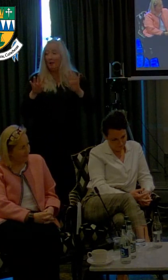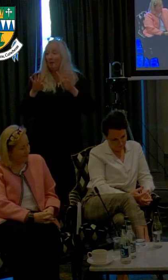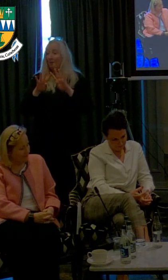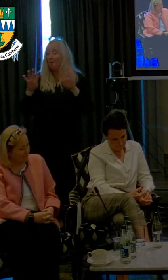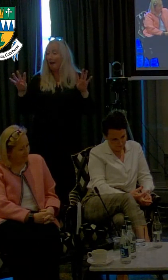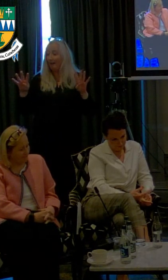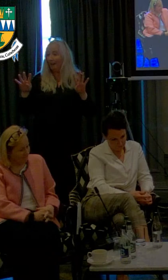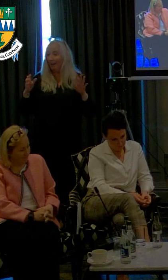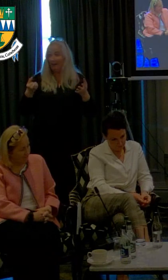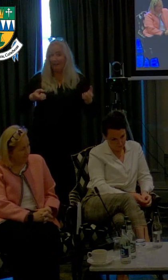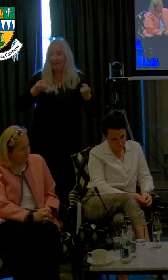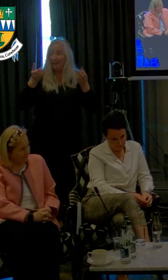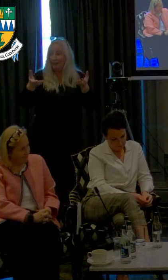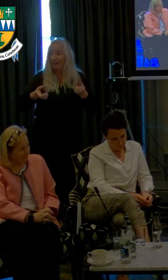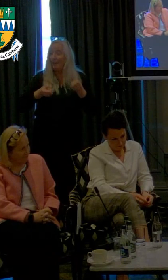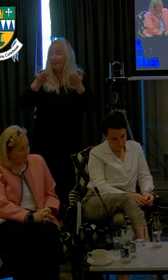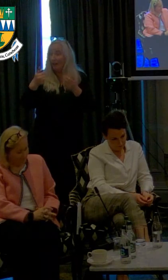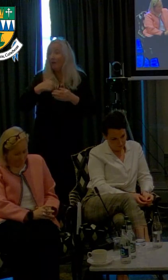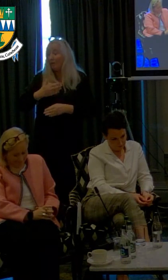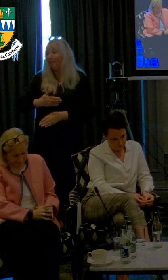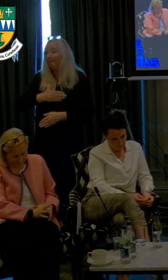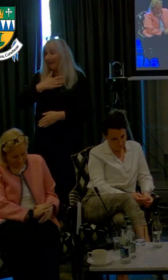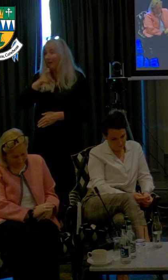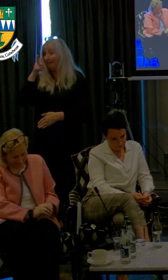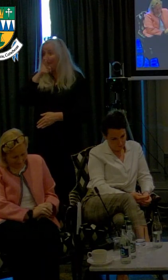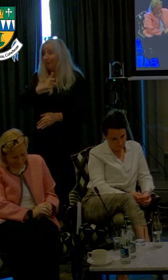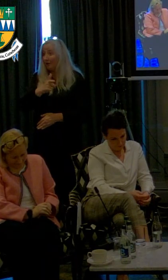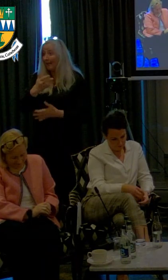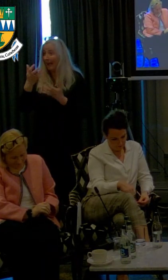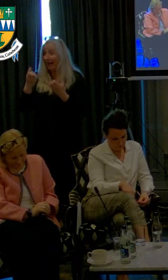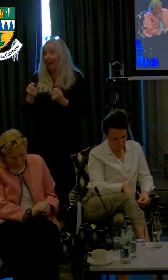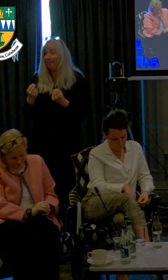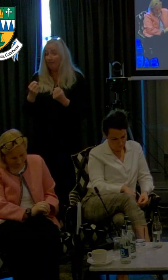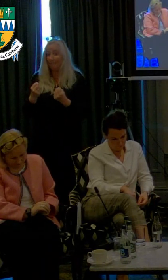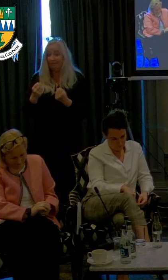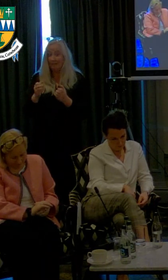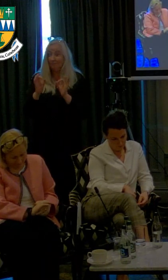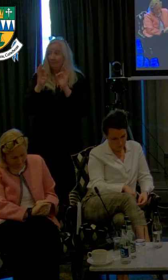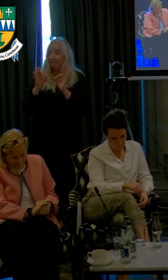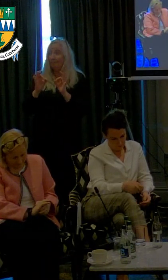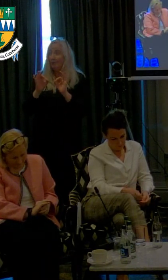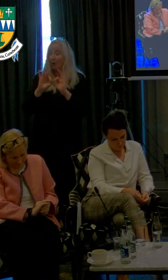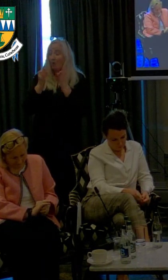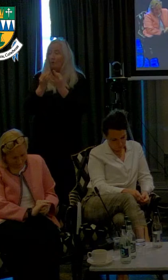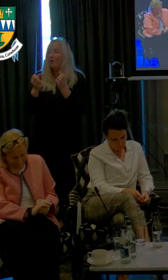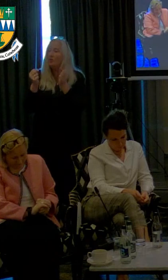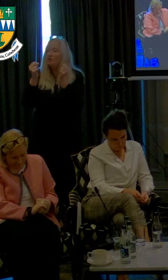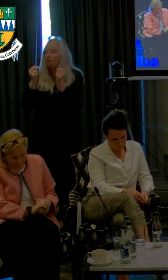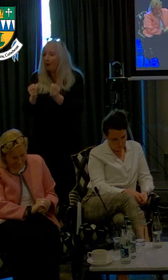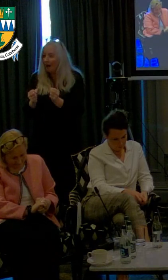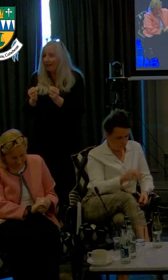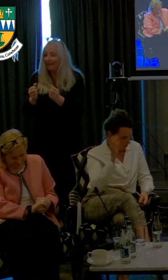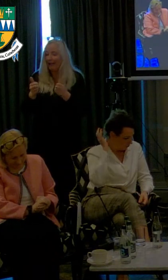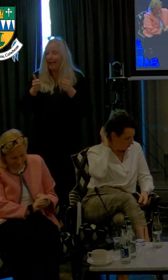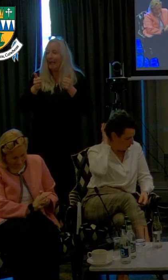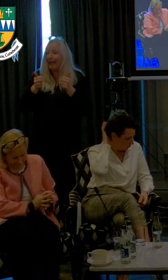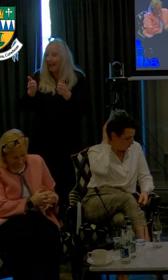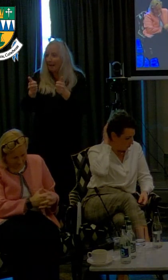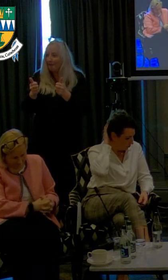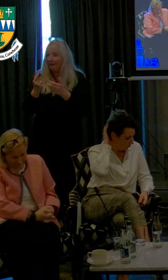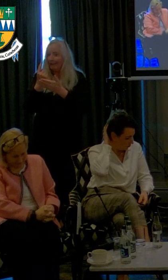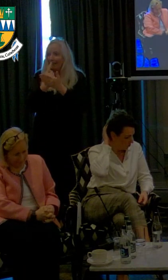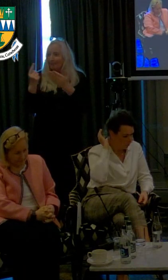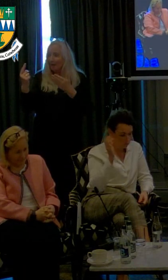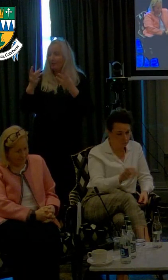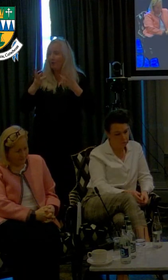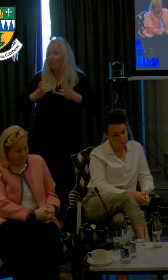contributors. We're fortunate to have such a group of strong, able and resilient women that